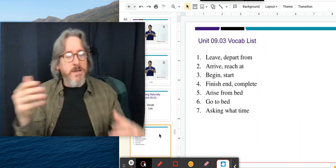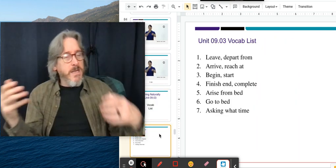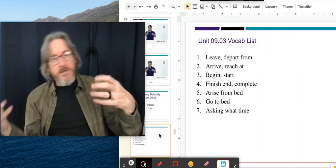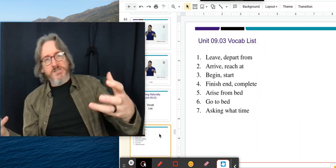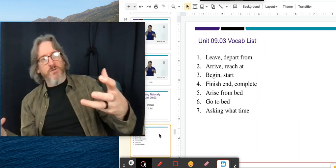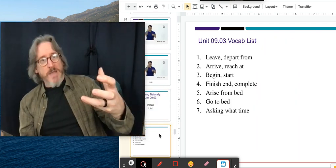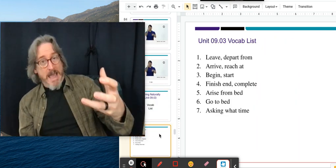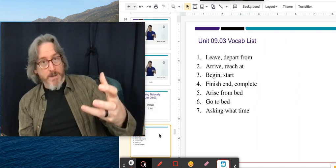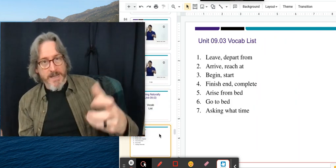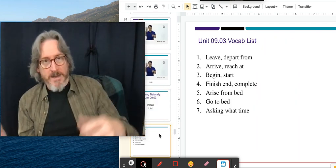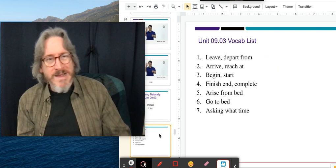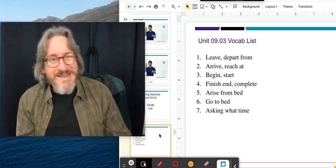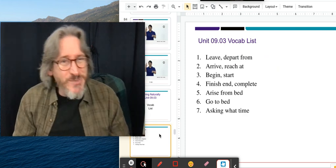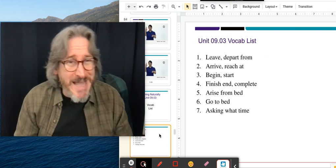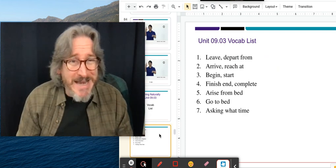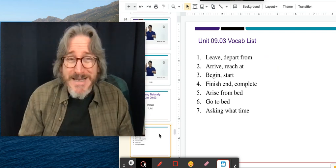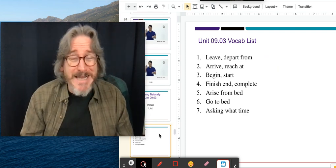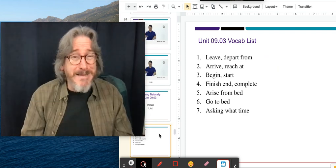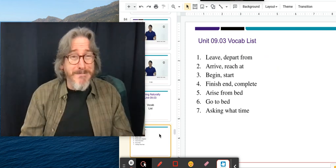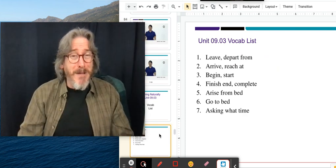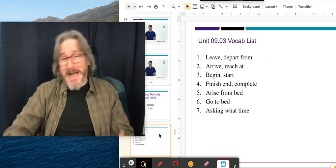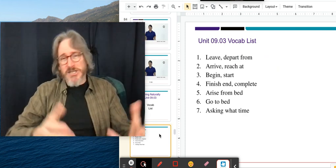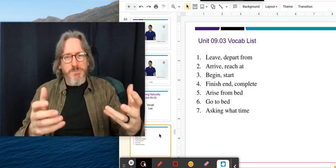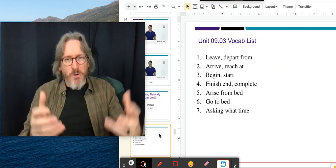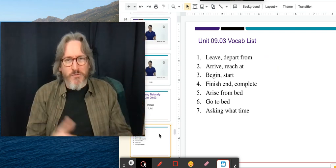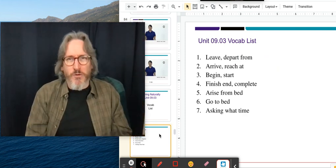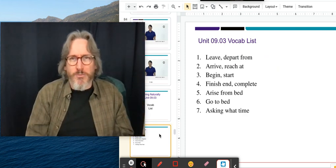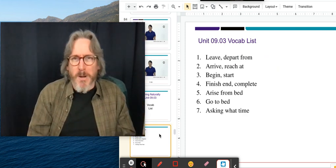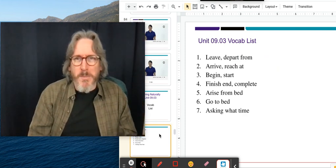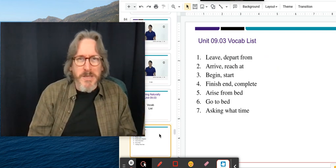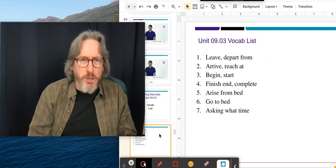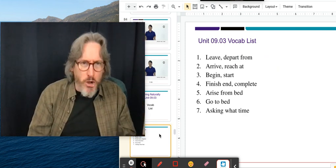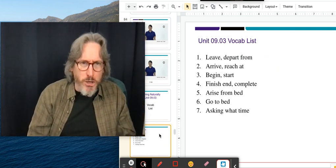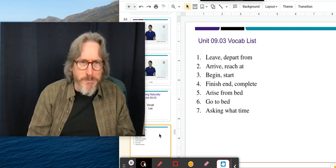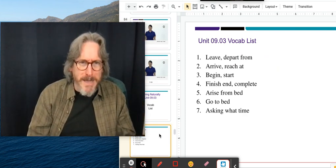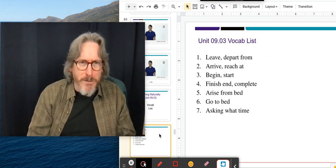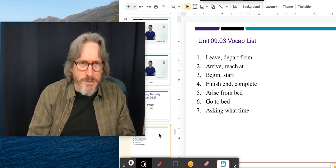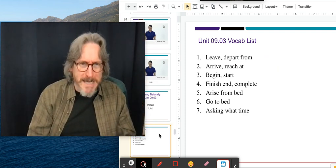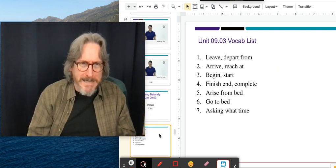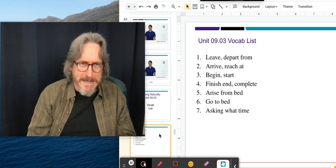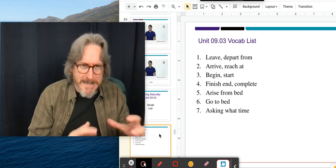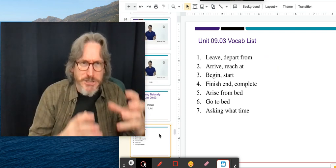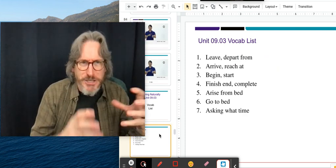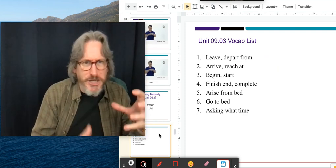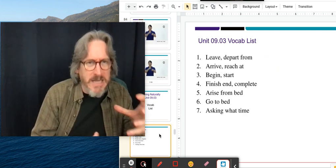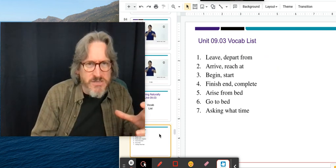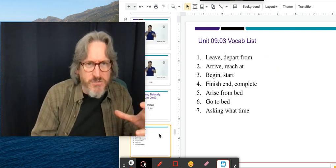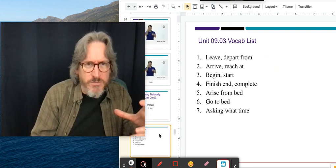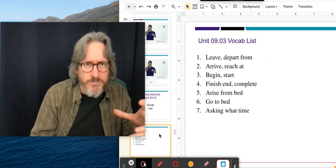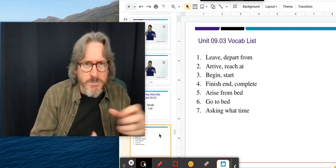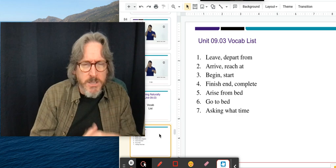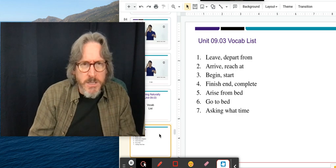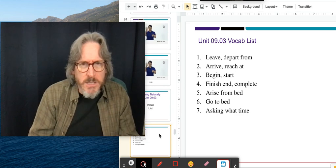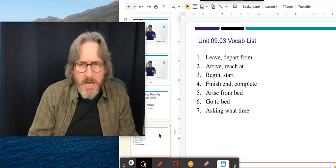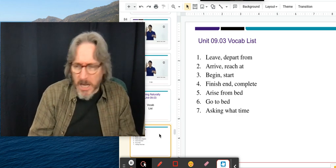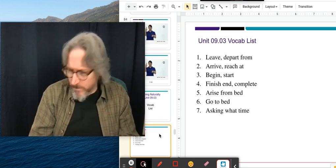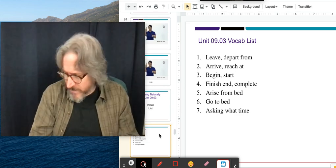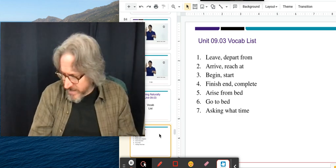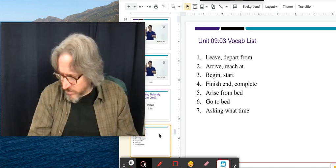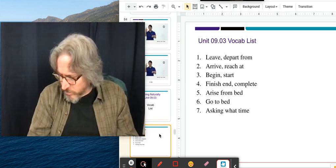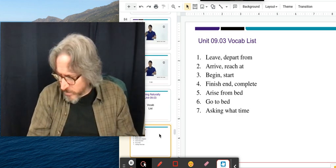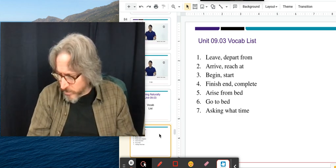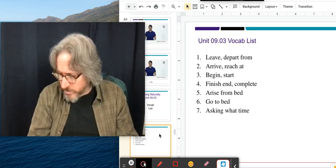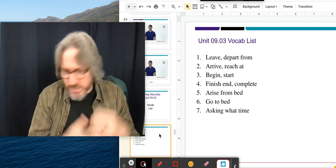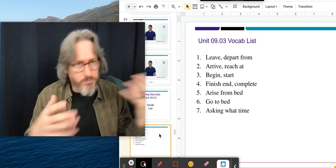And then here's the vocab again. So again, I just spoke for probably longer than it would take to teach it in the classroom.